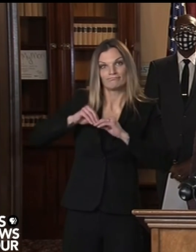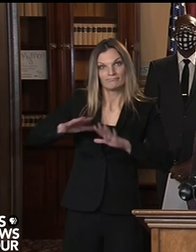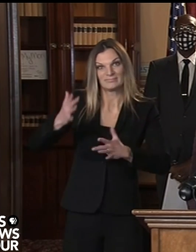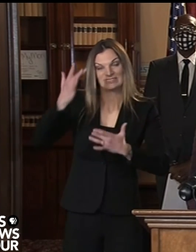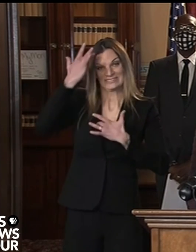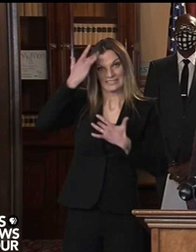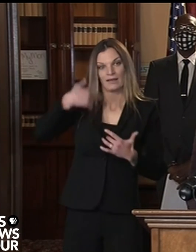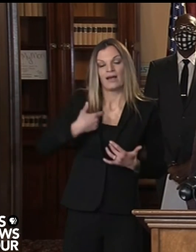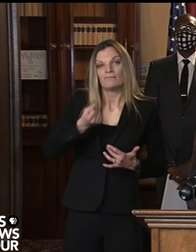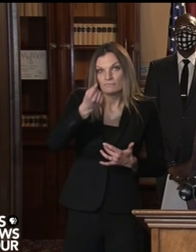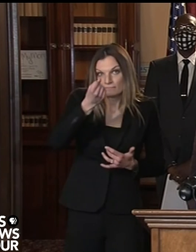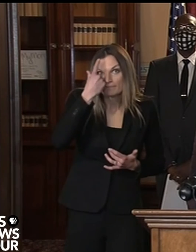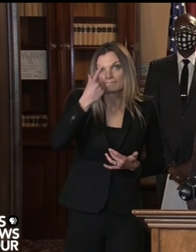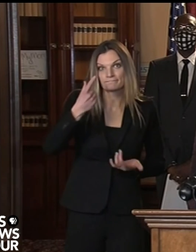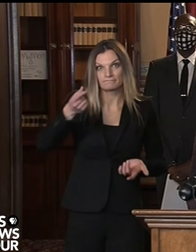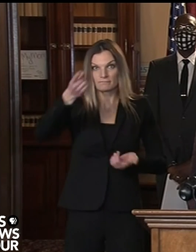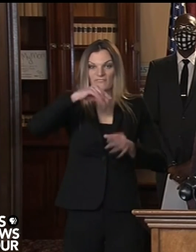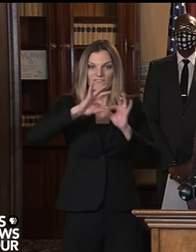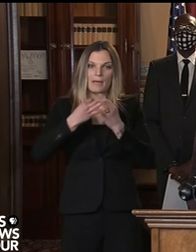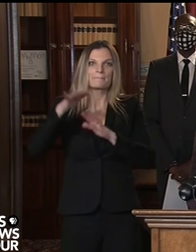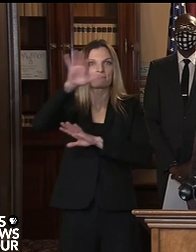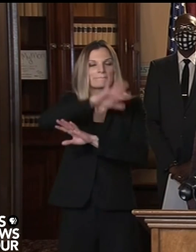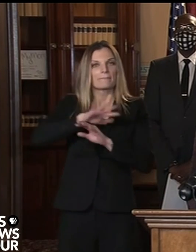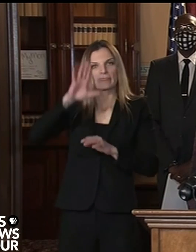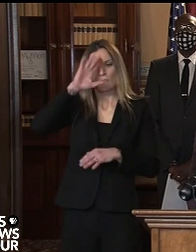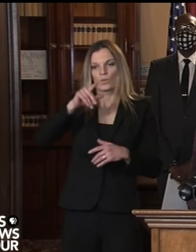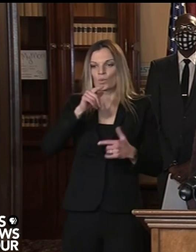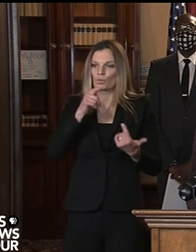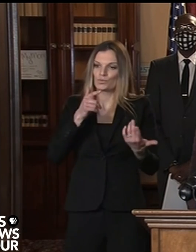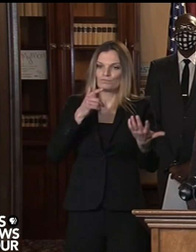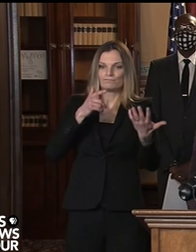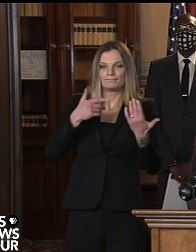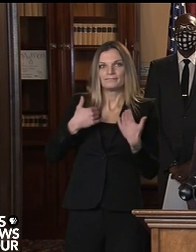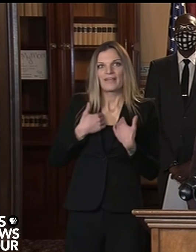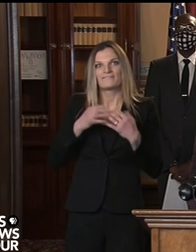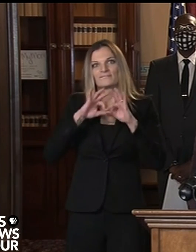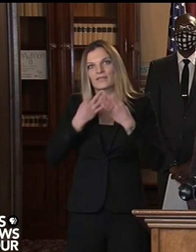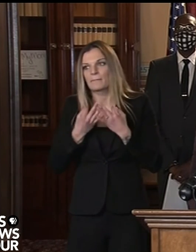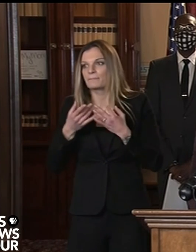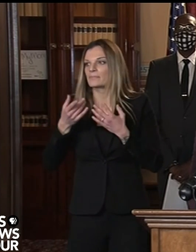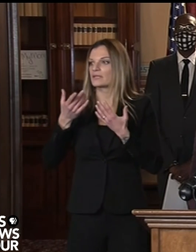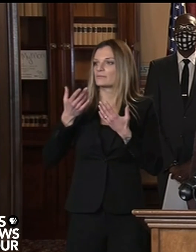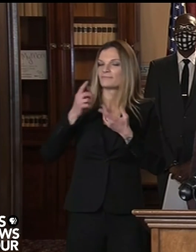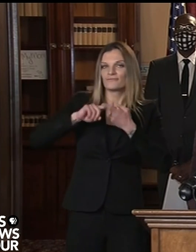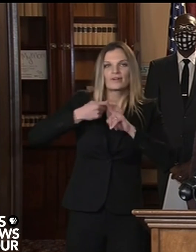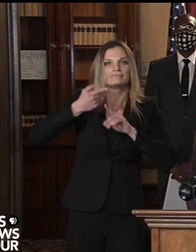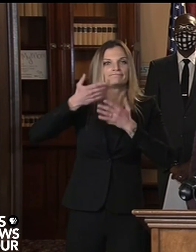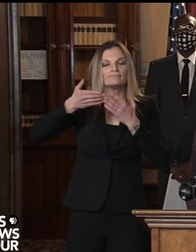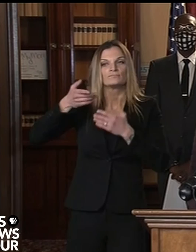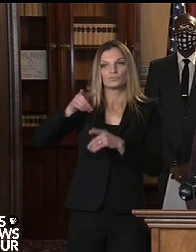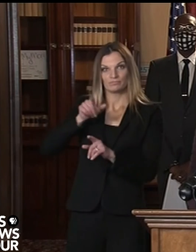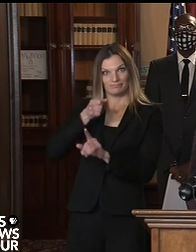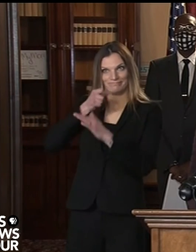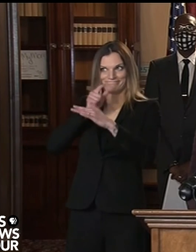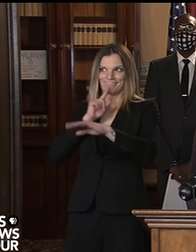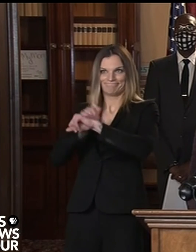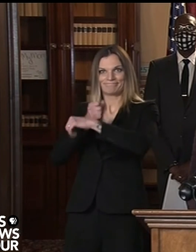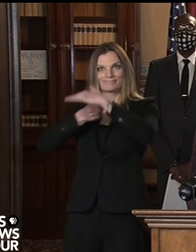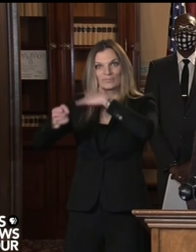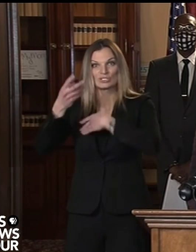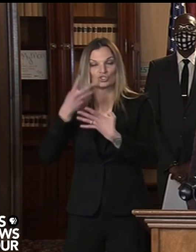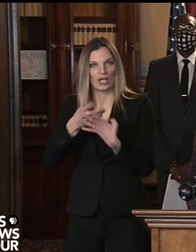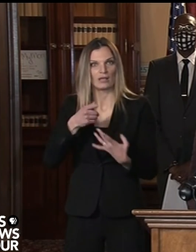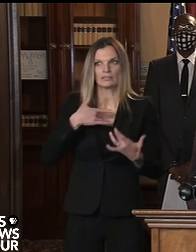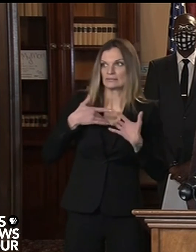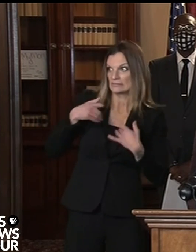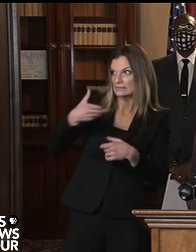across the state are worried about the safety of their loved ones who are serving time in our prisons or jails. I want to tell you